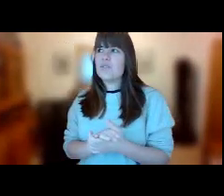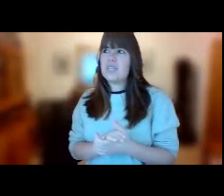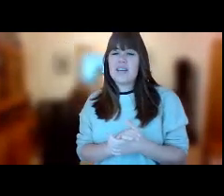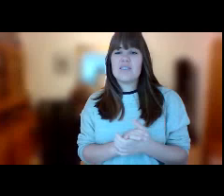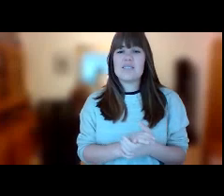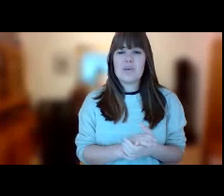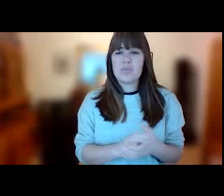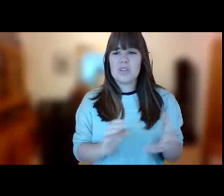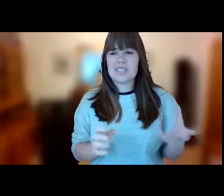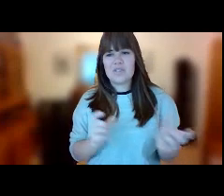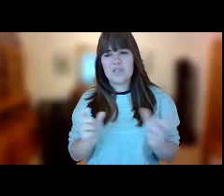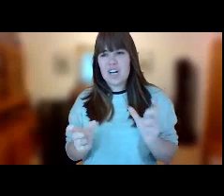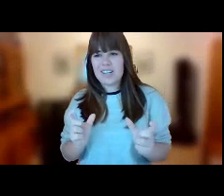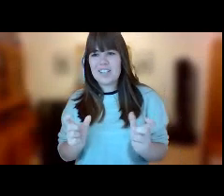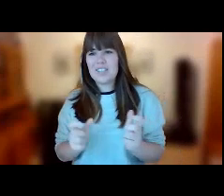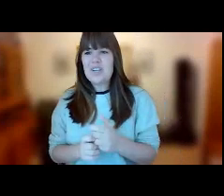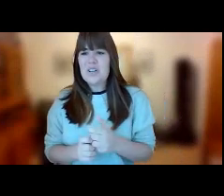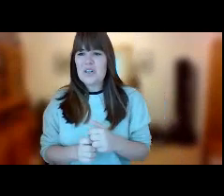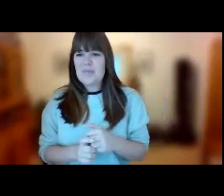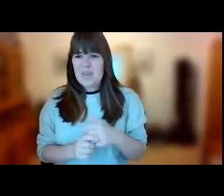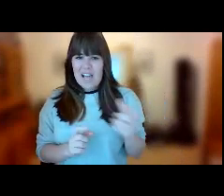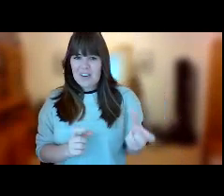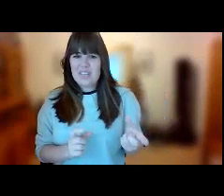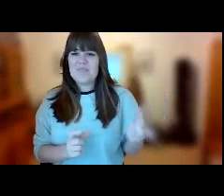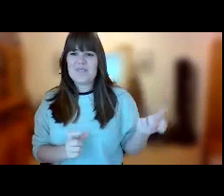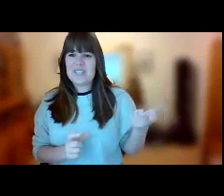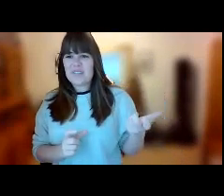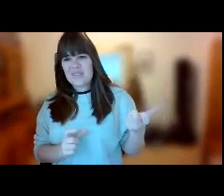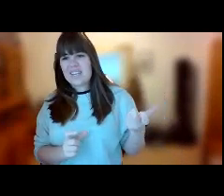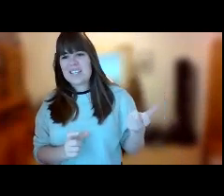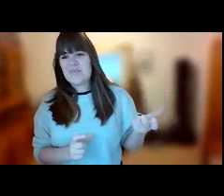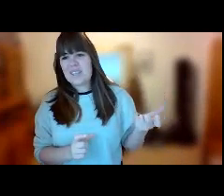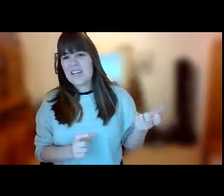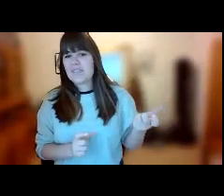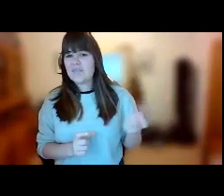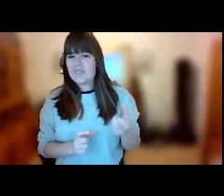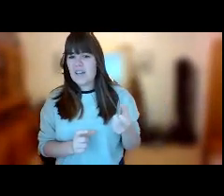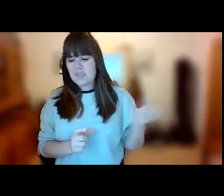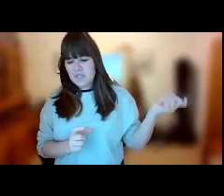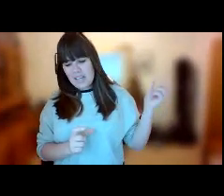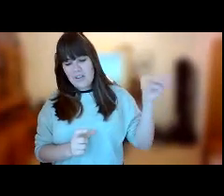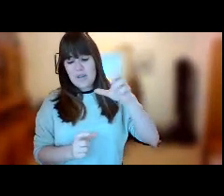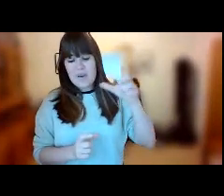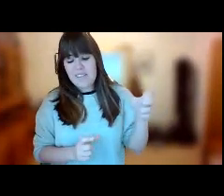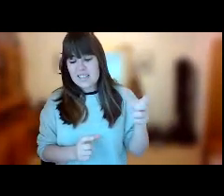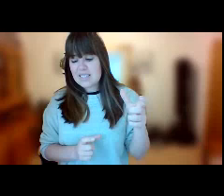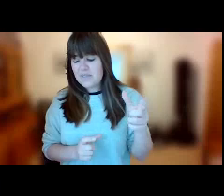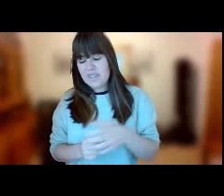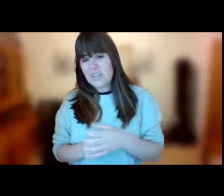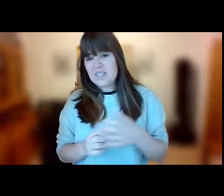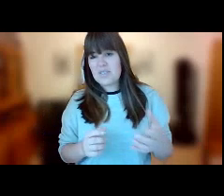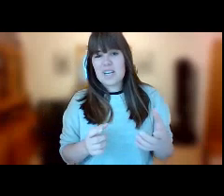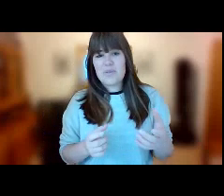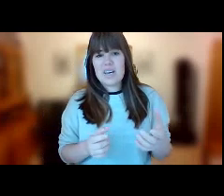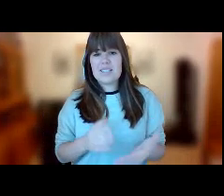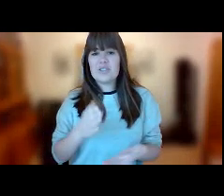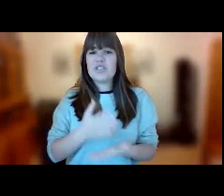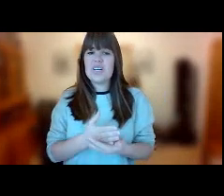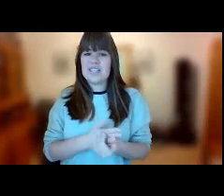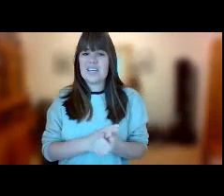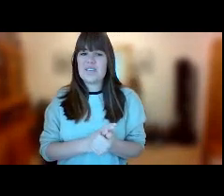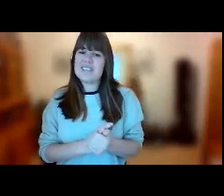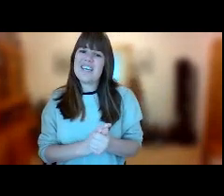think we often hear is people using kind of jargon or maybe acronyms for different things, but they can then create barriers in those everyday